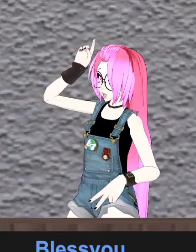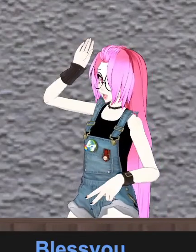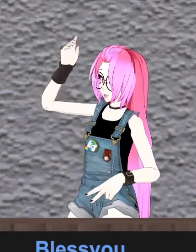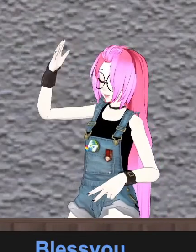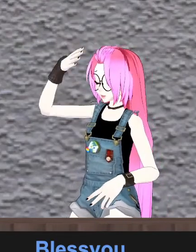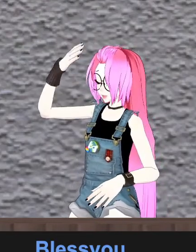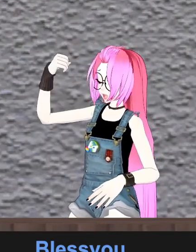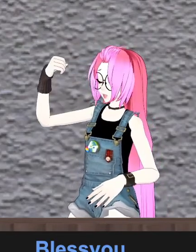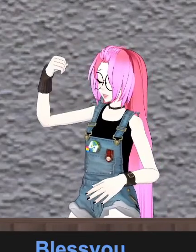forgot yours.